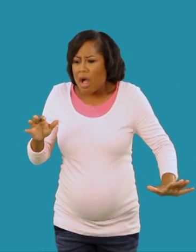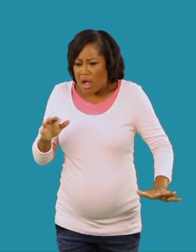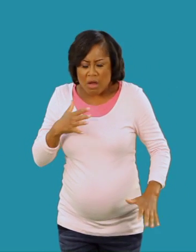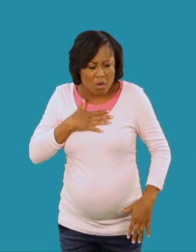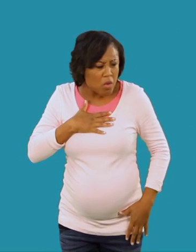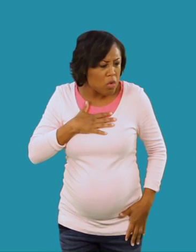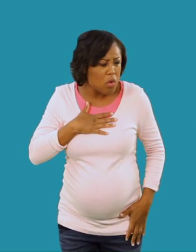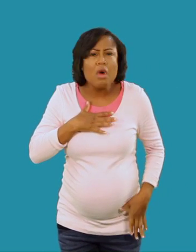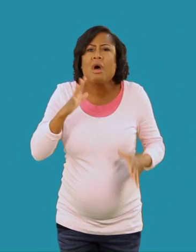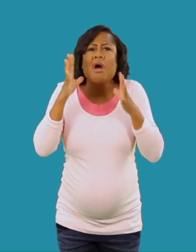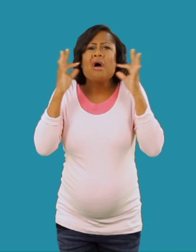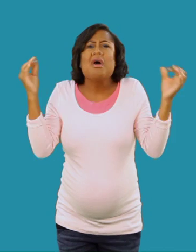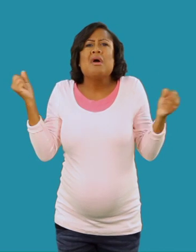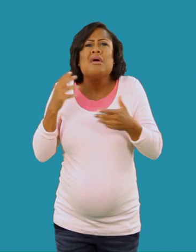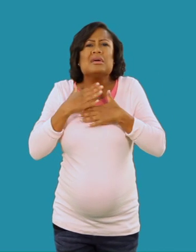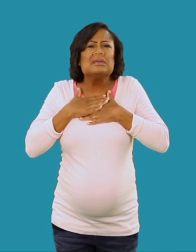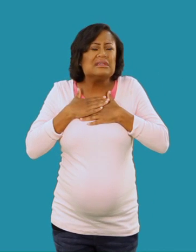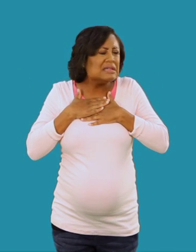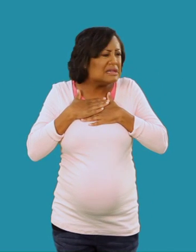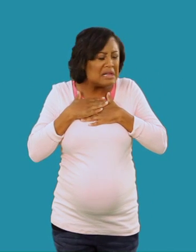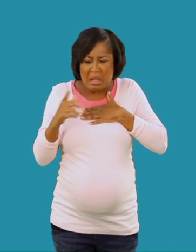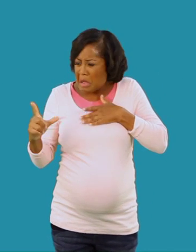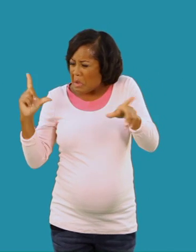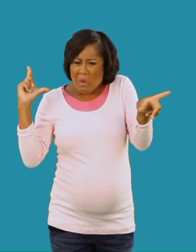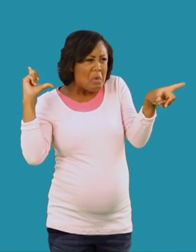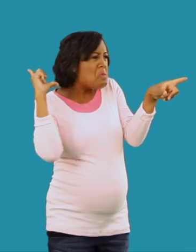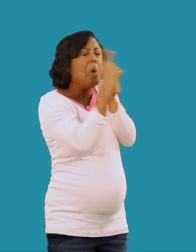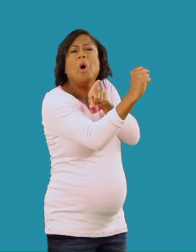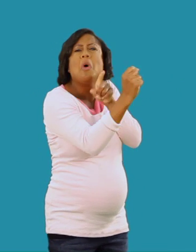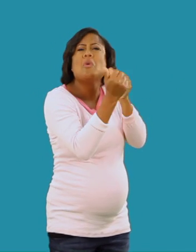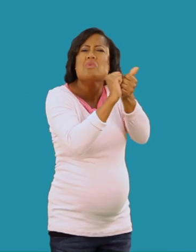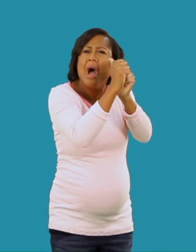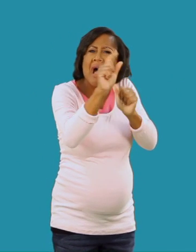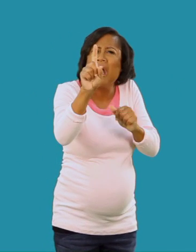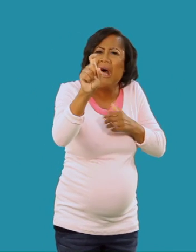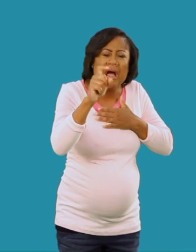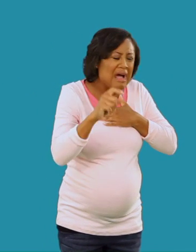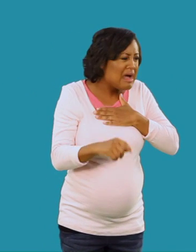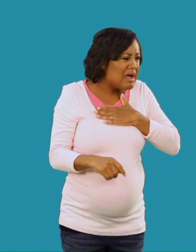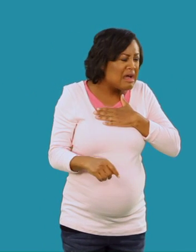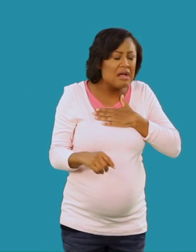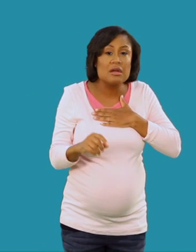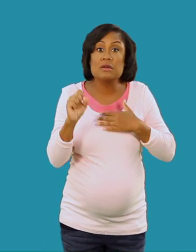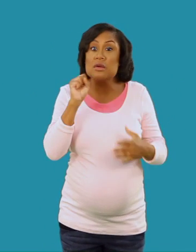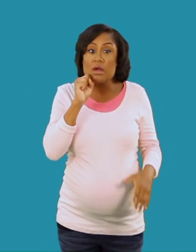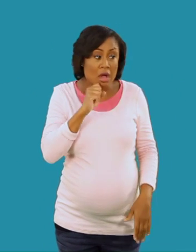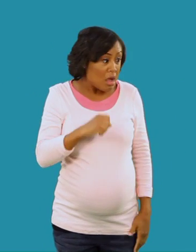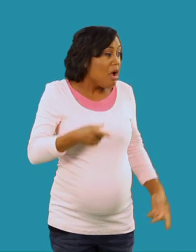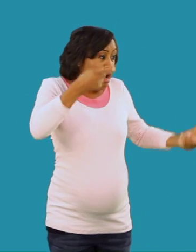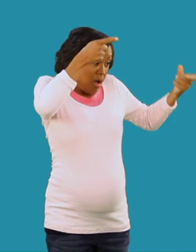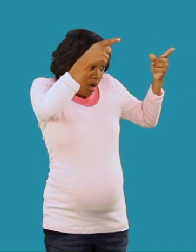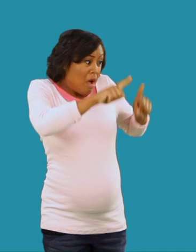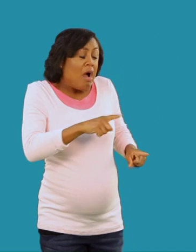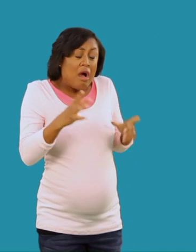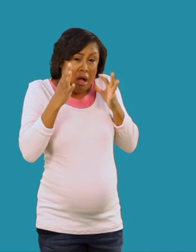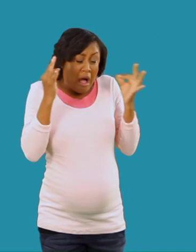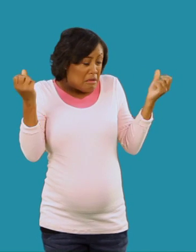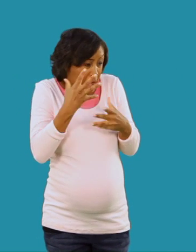scared me! It ran by as if it was in a race. Yes! That cat looked very scared, says